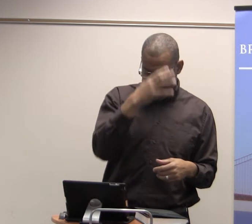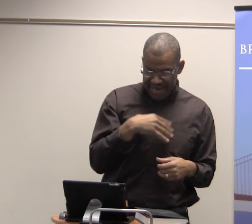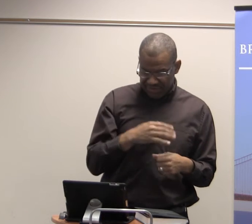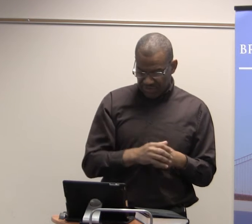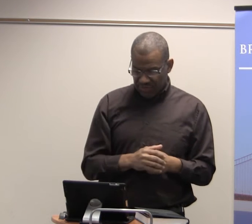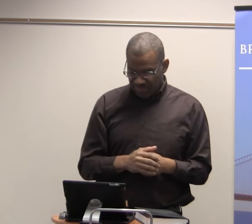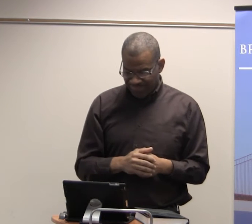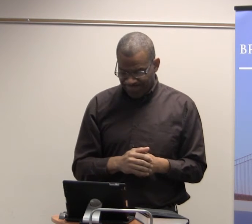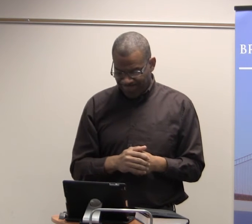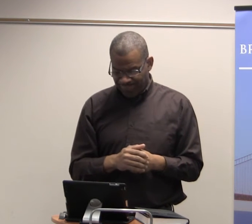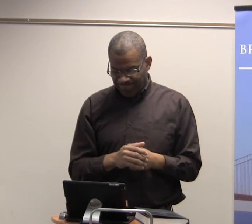man.